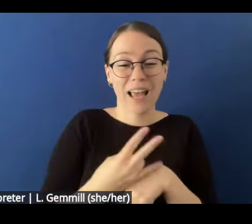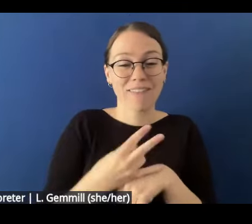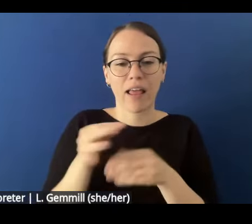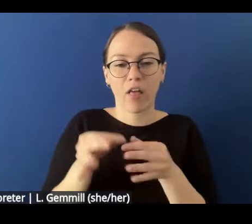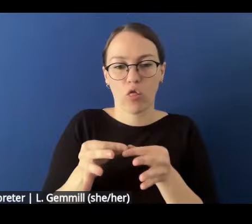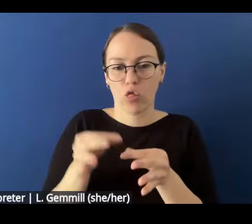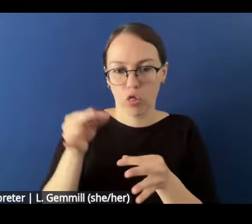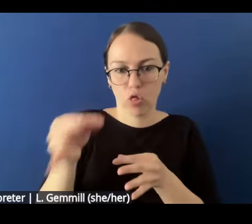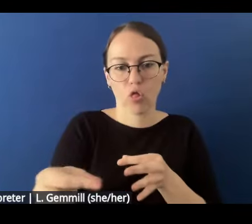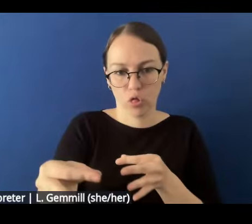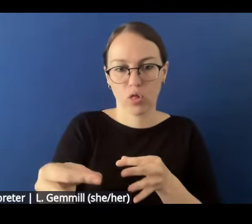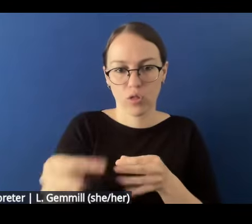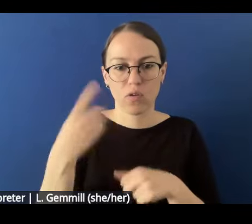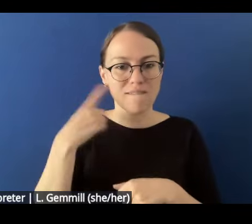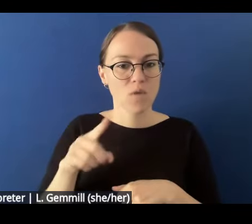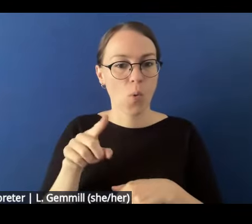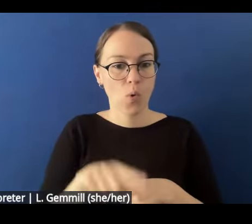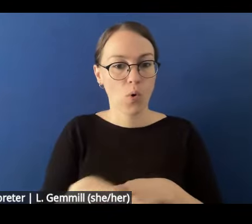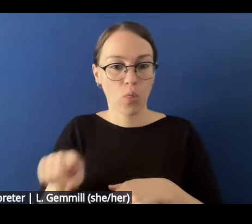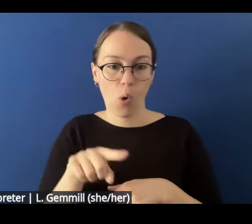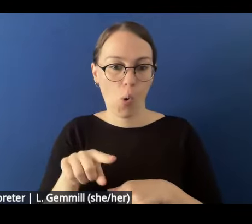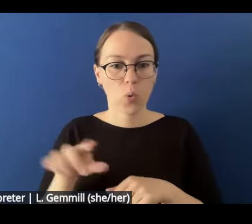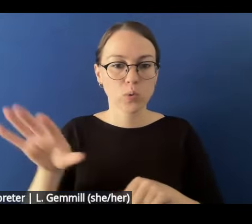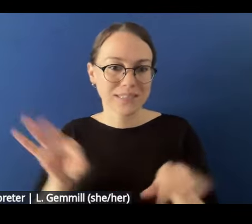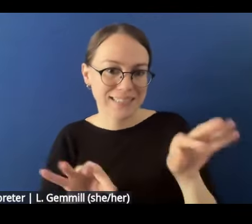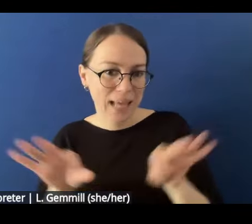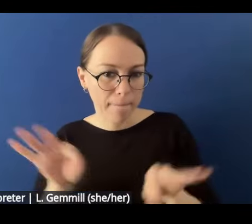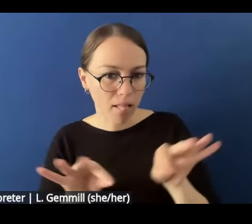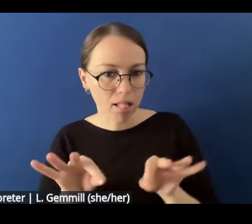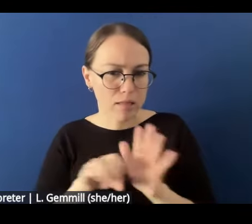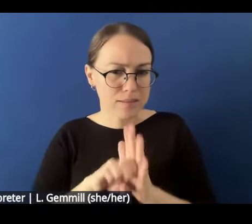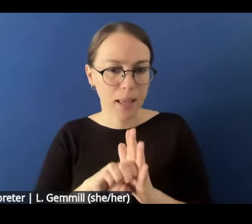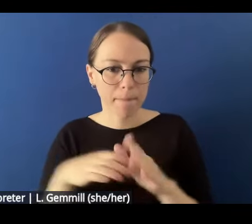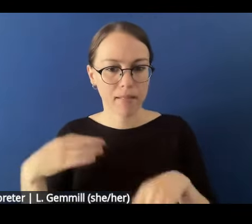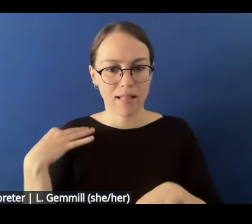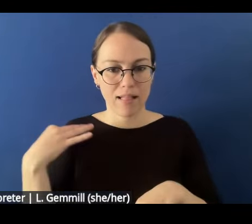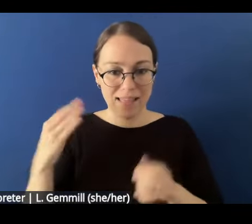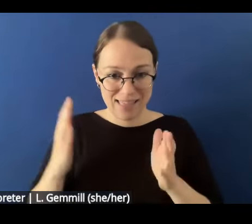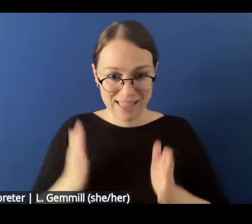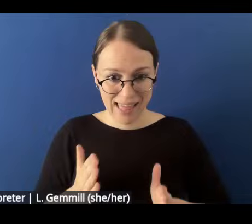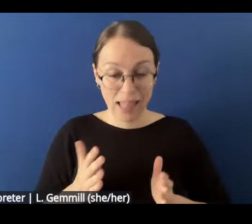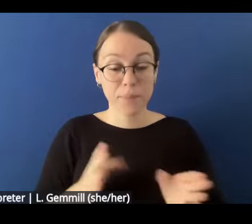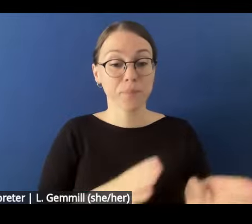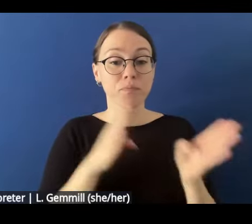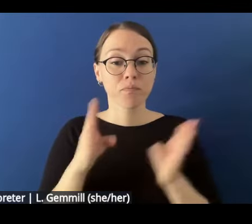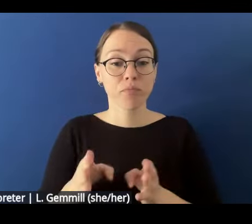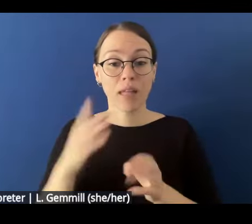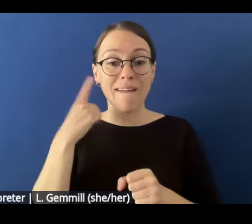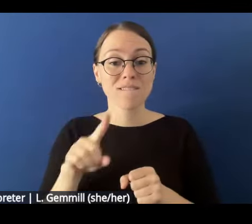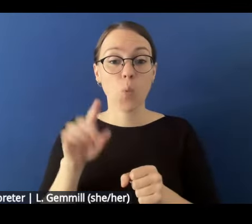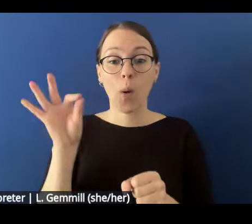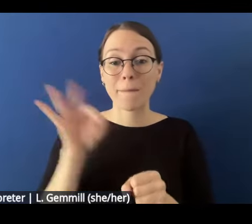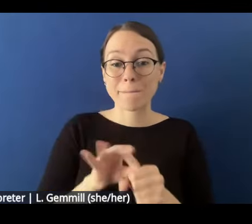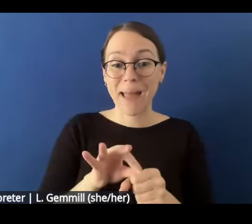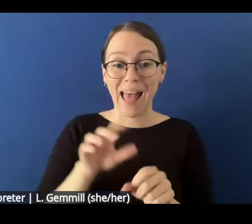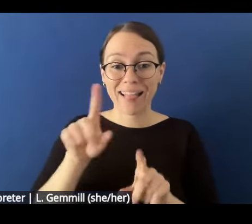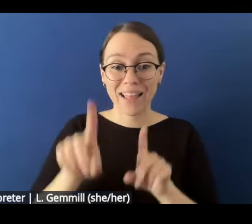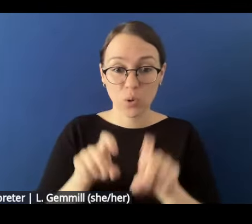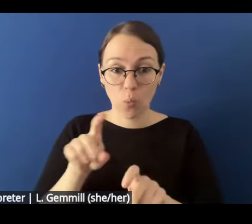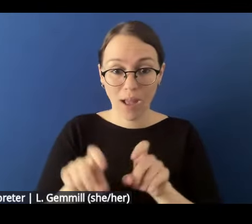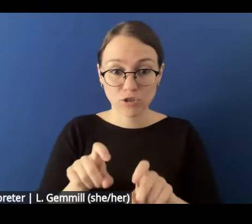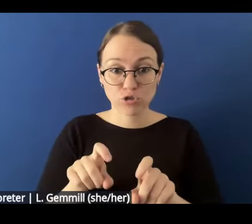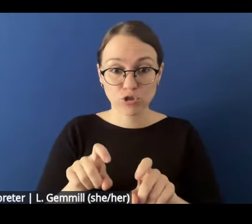sampled candidates. For ballot questions, by virtue of a board vote, the challenge period is 10 business days.